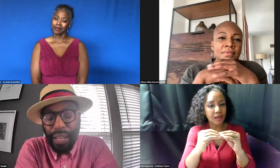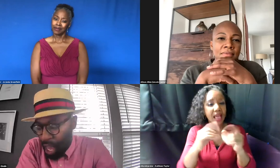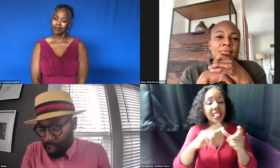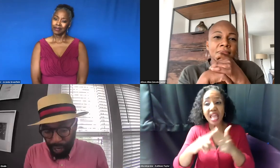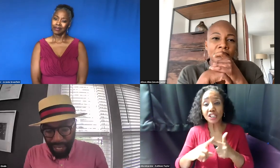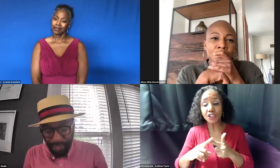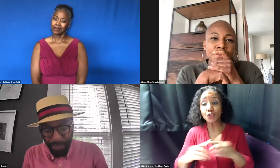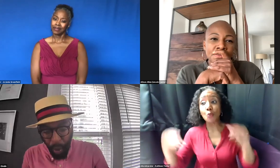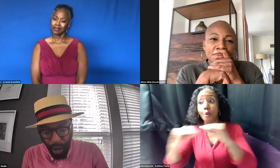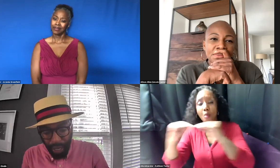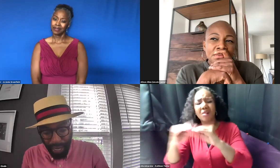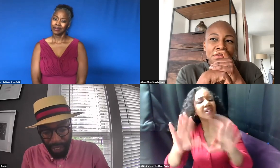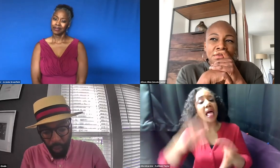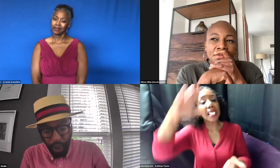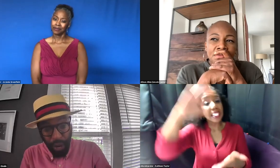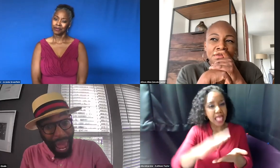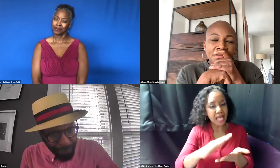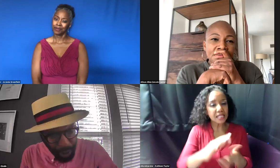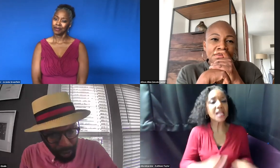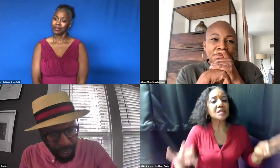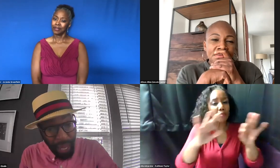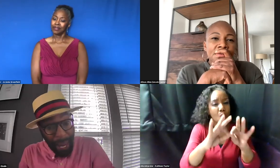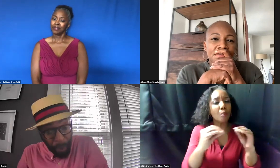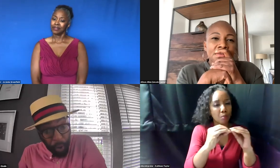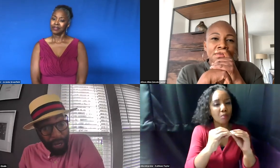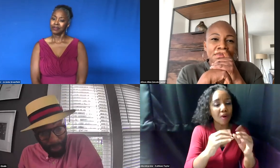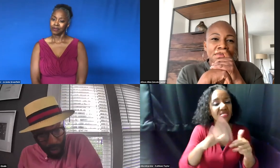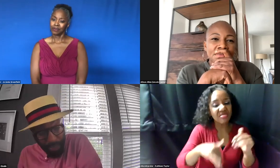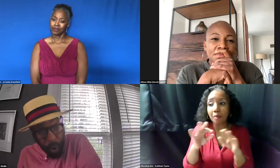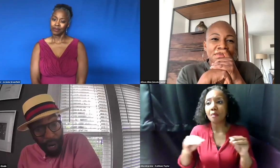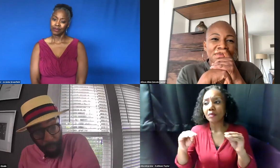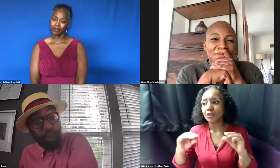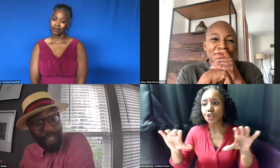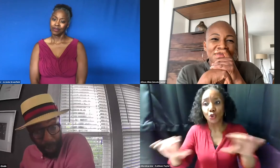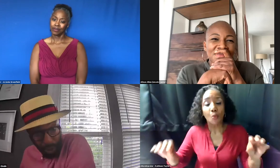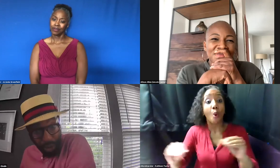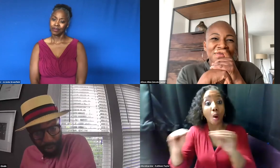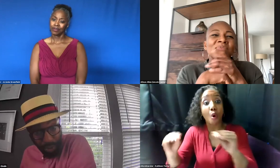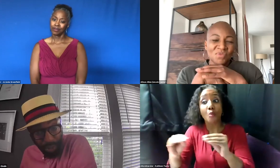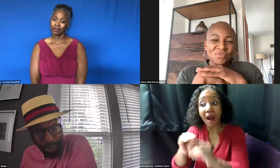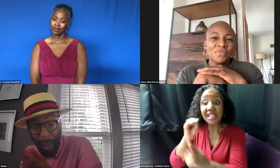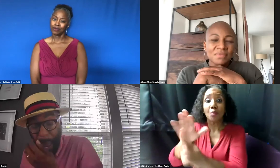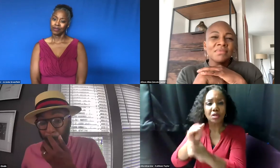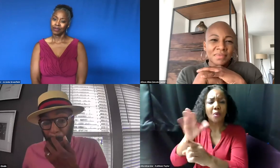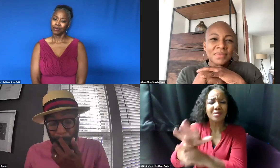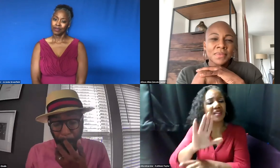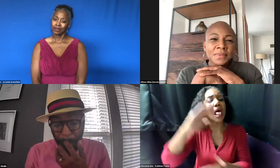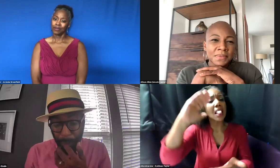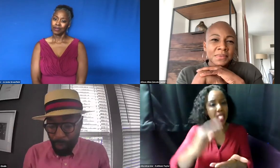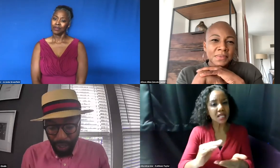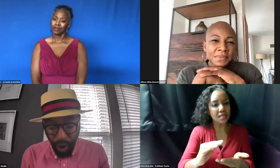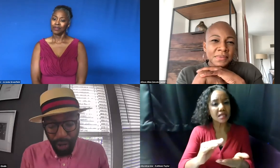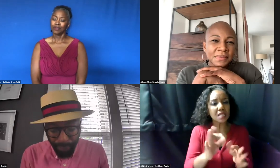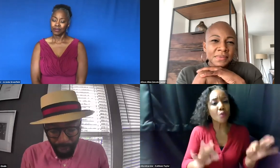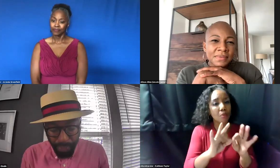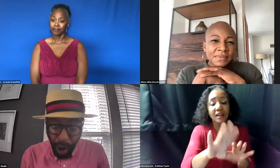sense, right? So less is more in what you have to do, and more is more in what you're exposed to, right? Mm-hmm. So